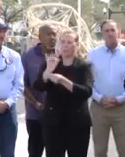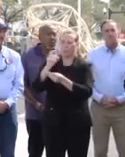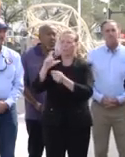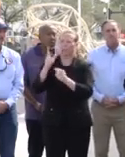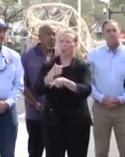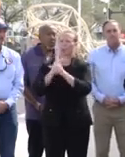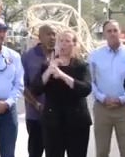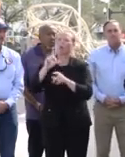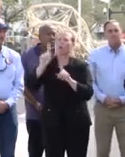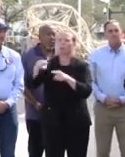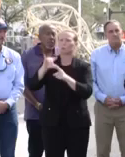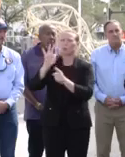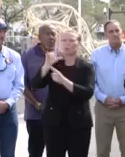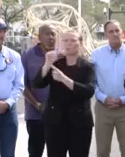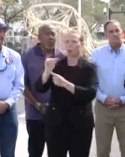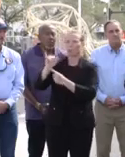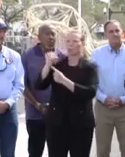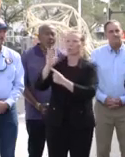floridajobs.org/EBL,